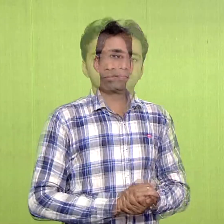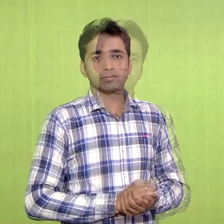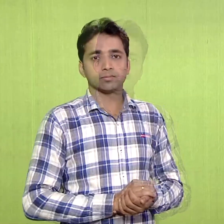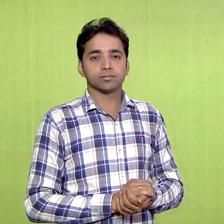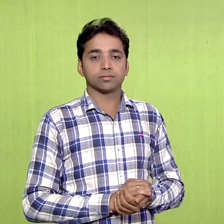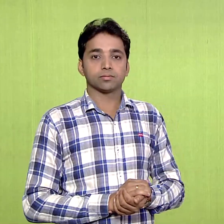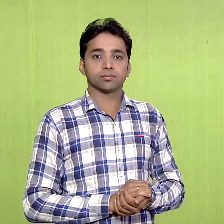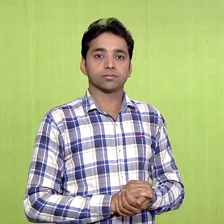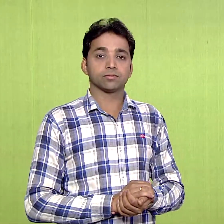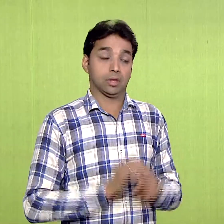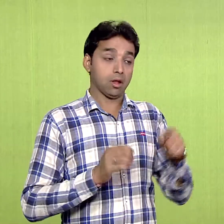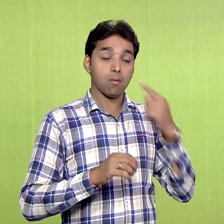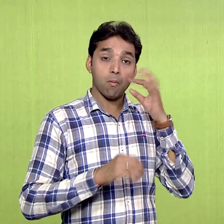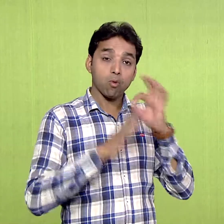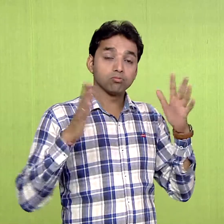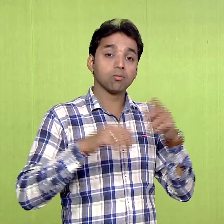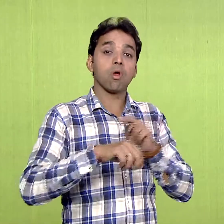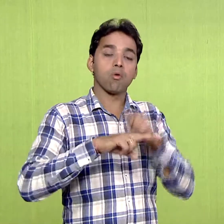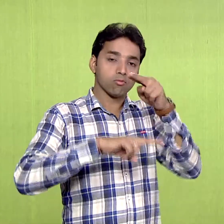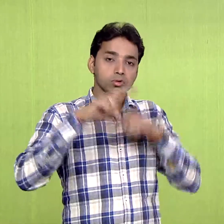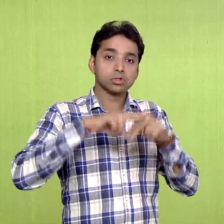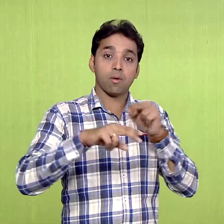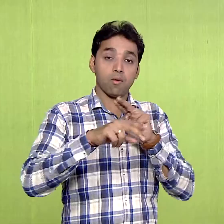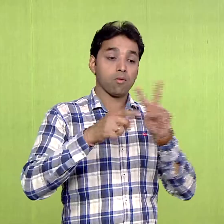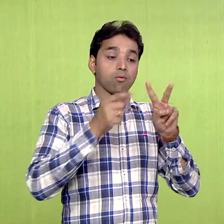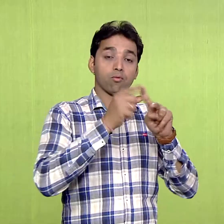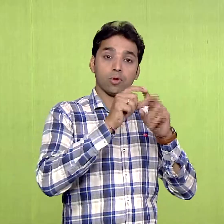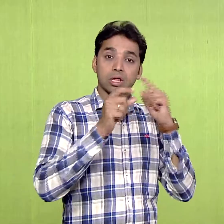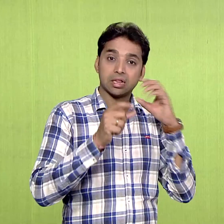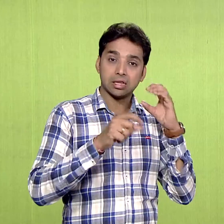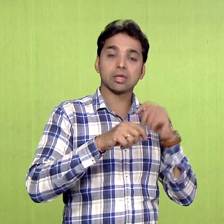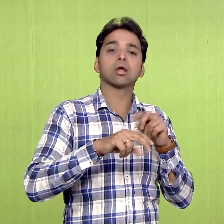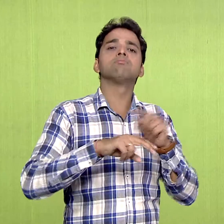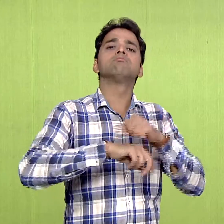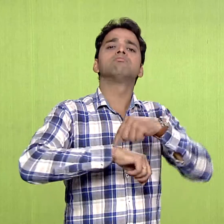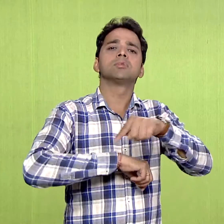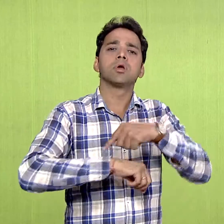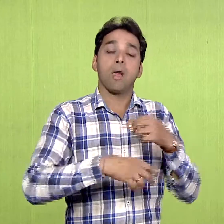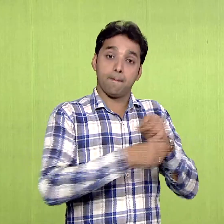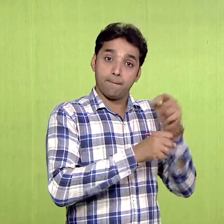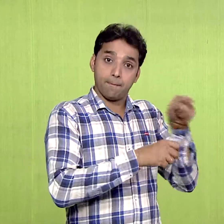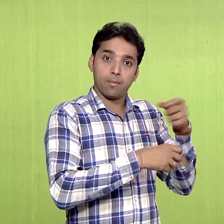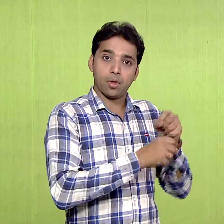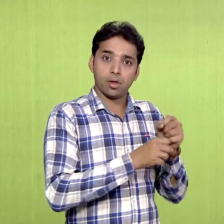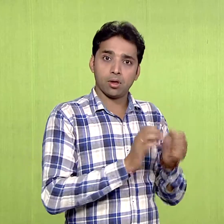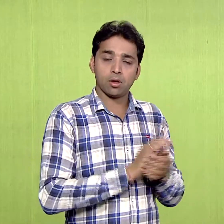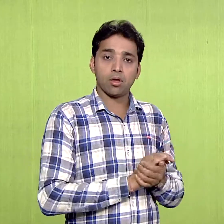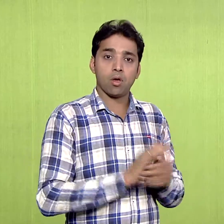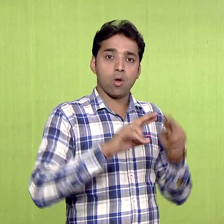The most important feature of the Vedic period was the making of fire altars.